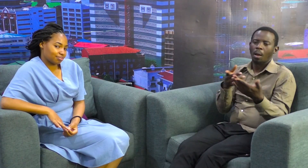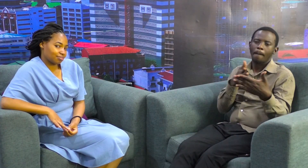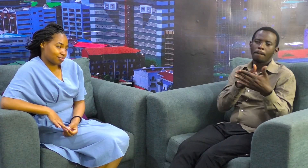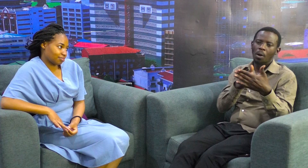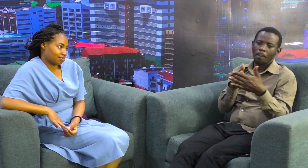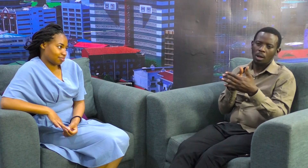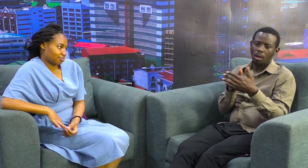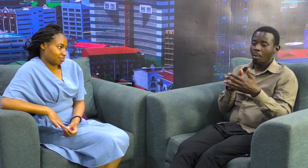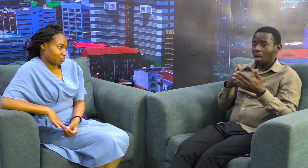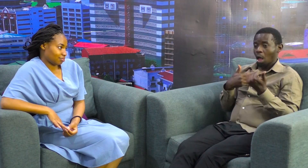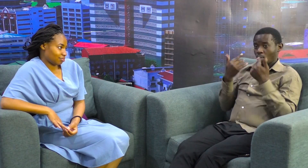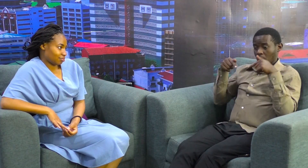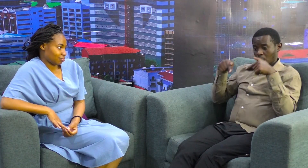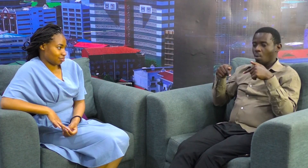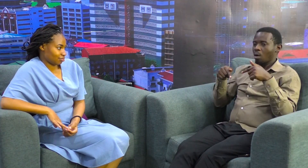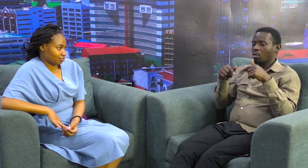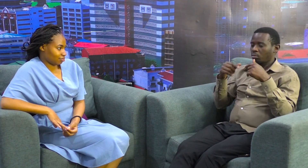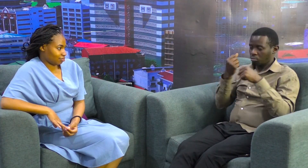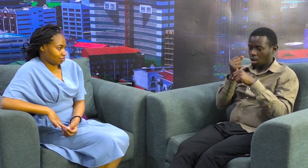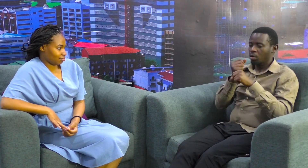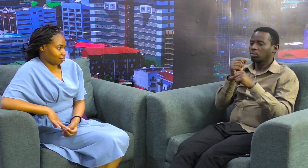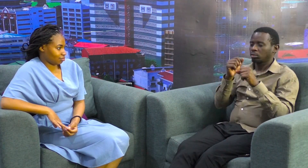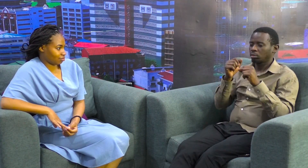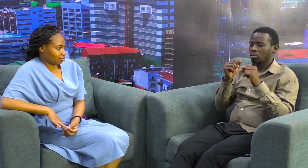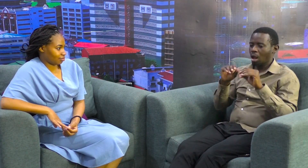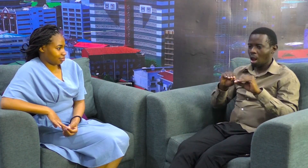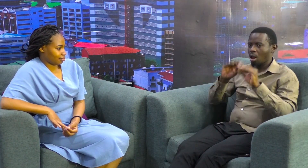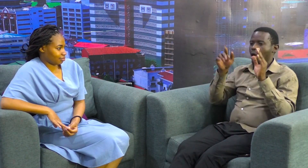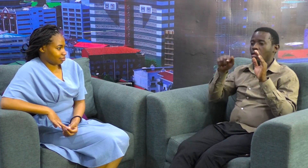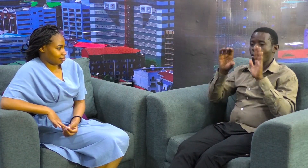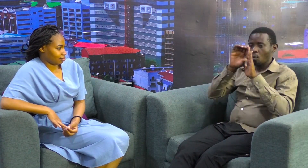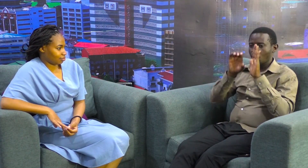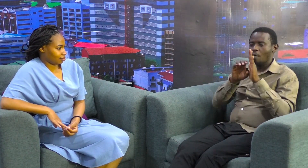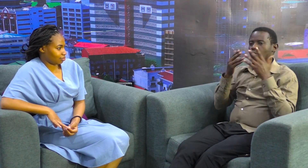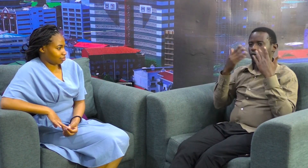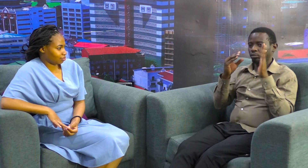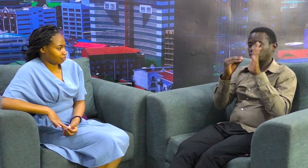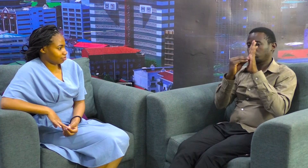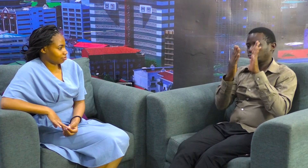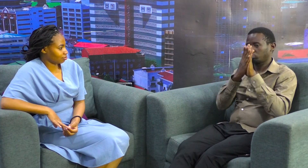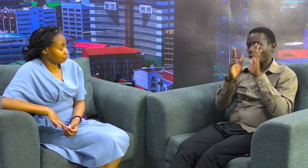So how can a deaf person communicate with their workmates at workplace? So we are trying to advocate